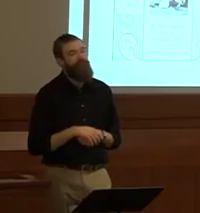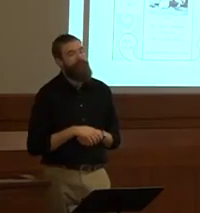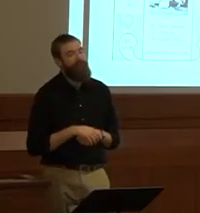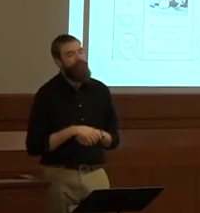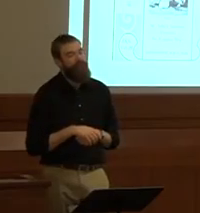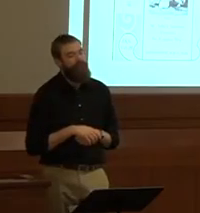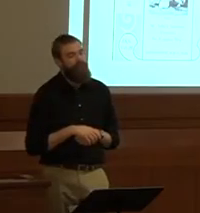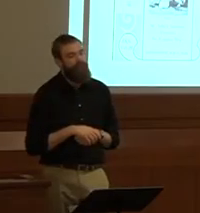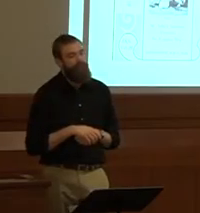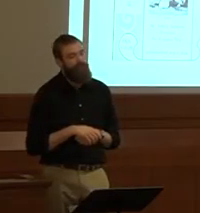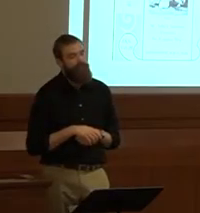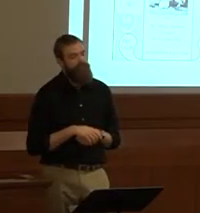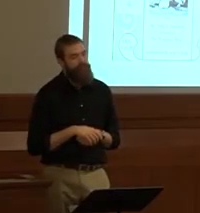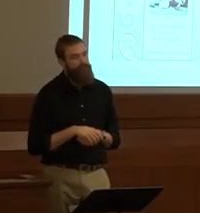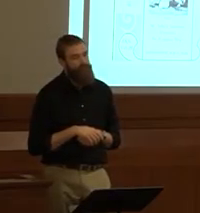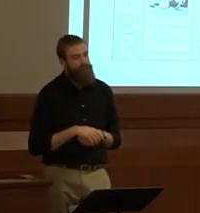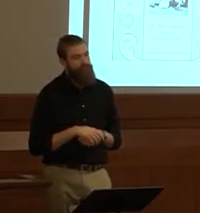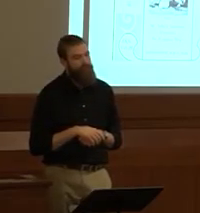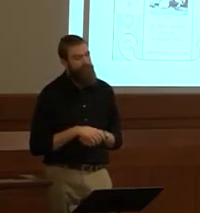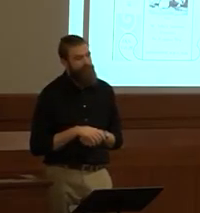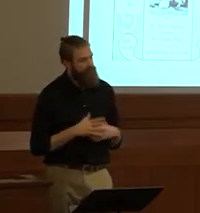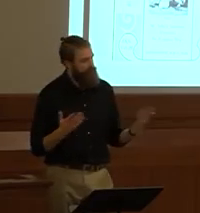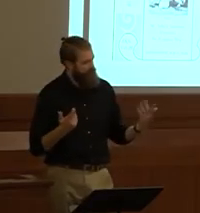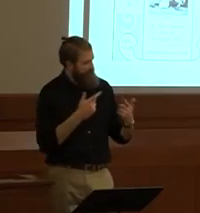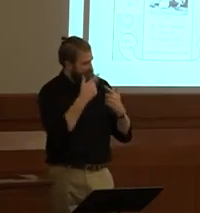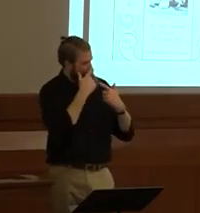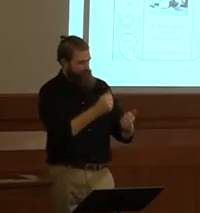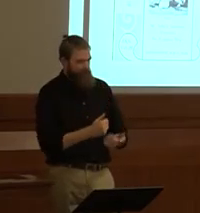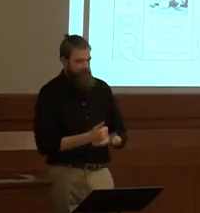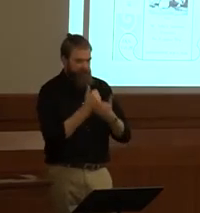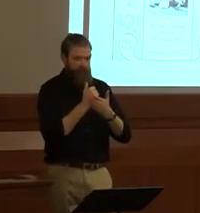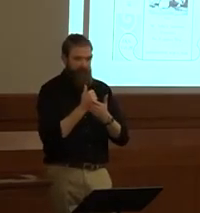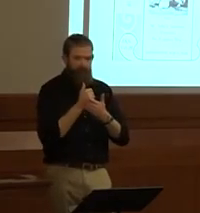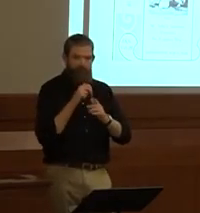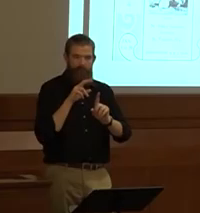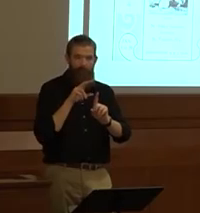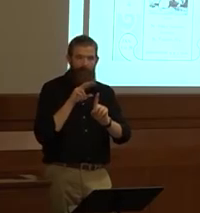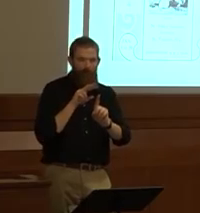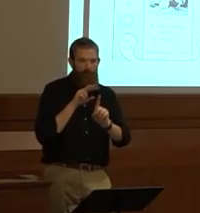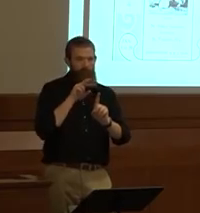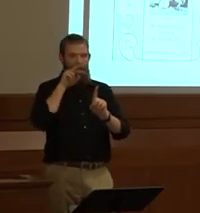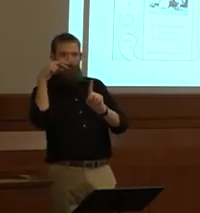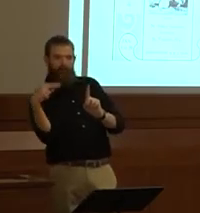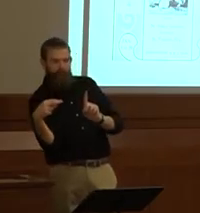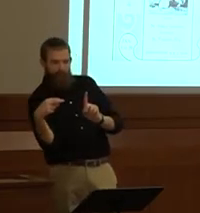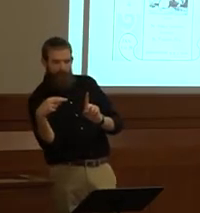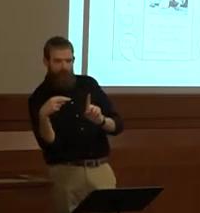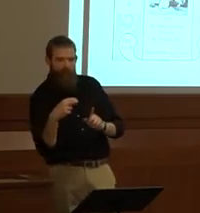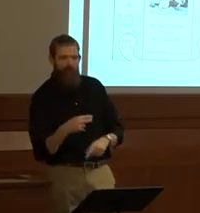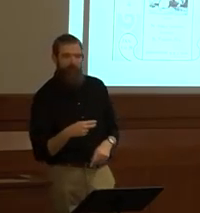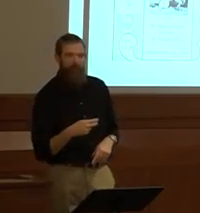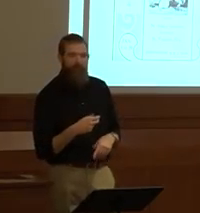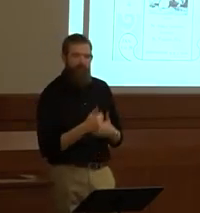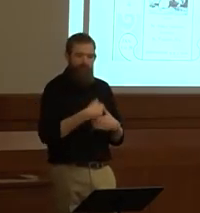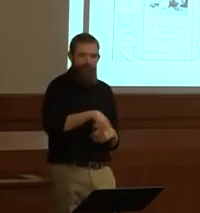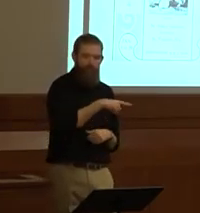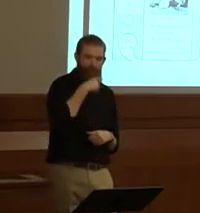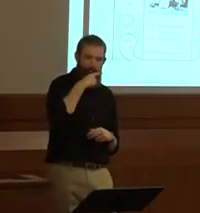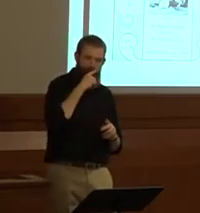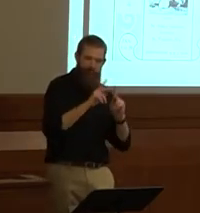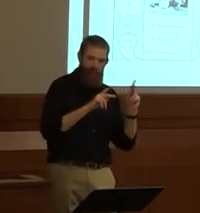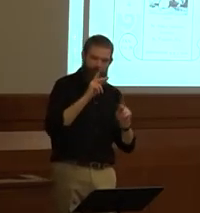it interesting for hearing people and the church in general to contemplate. I mean, when we think of the